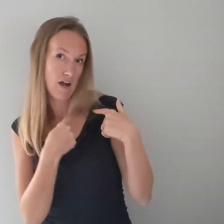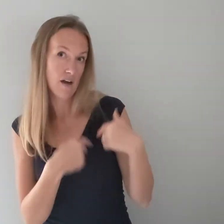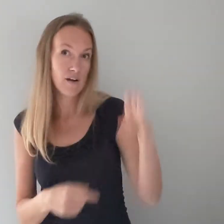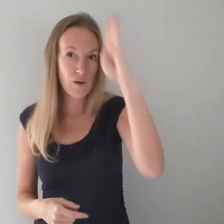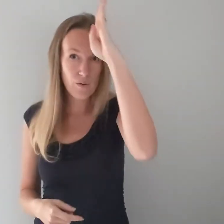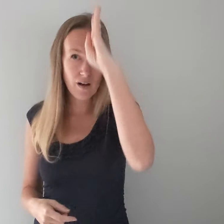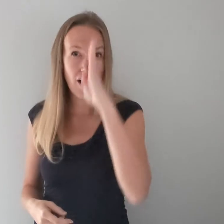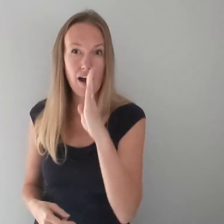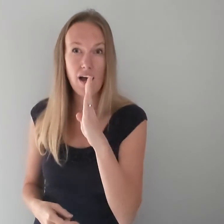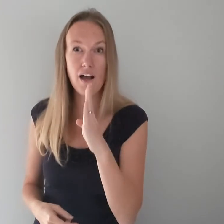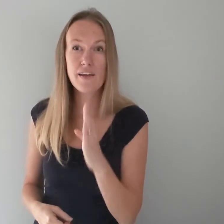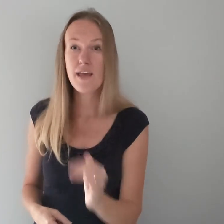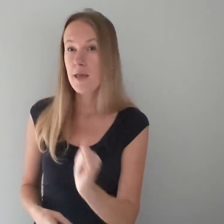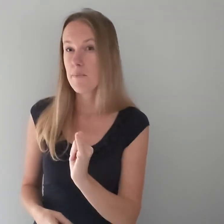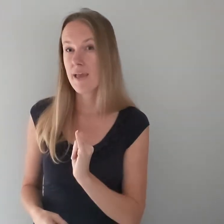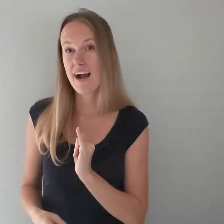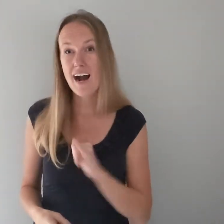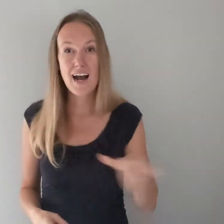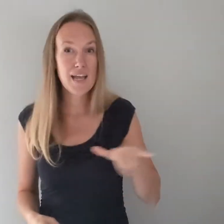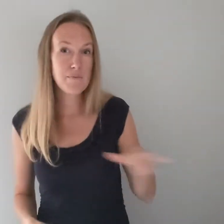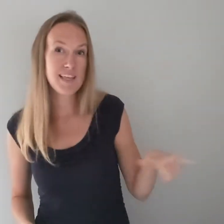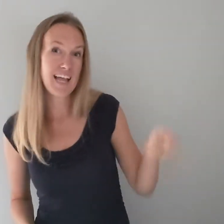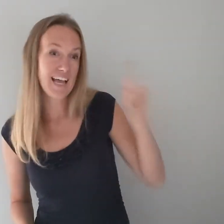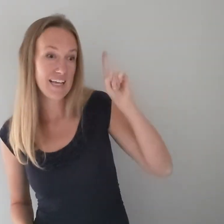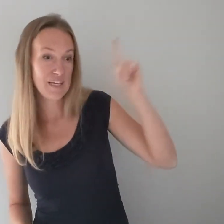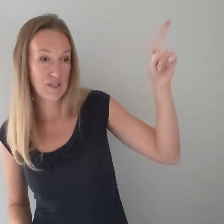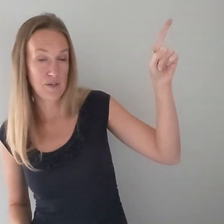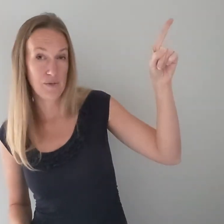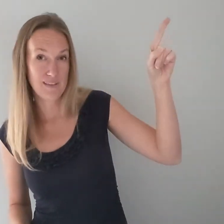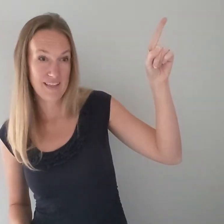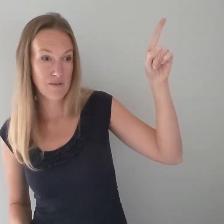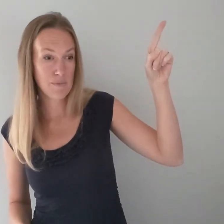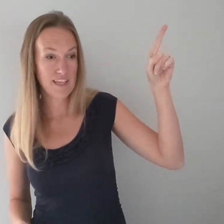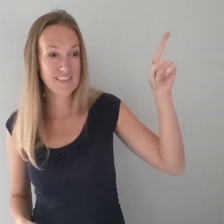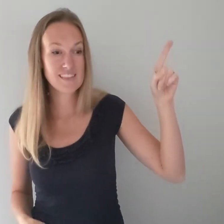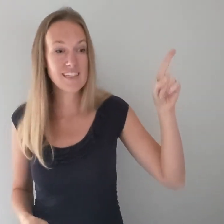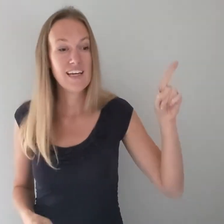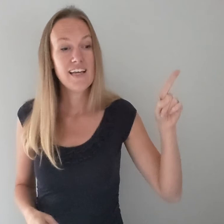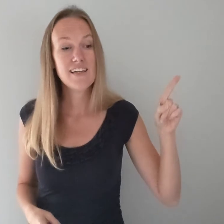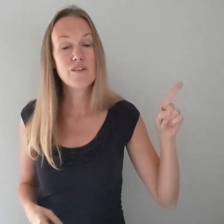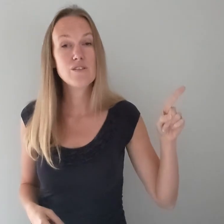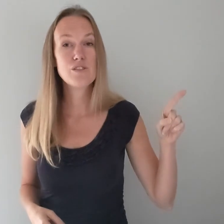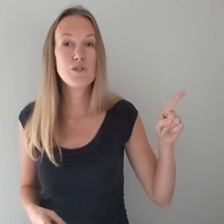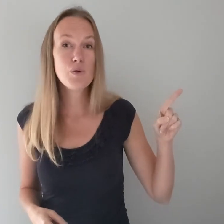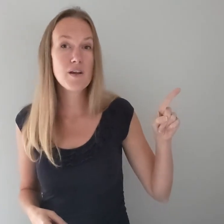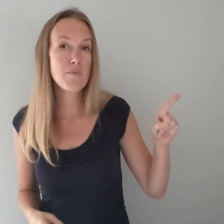heart, oh God. May I be like you. And then that repeats. And then it goes to you are the